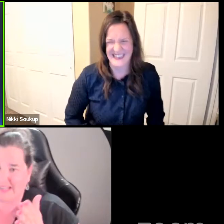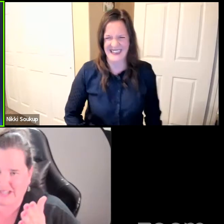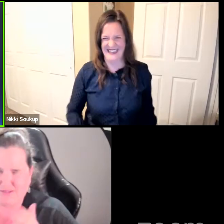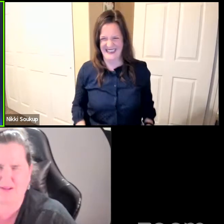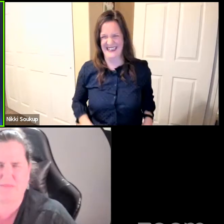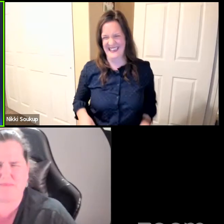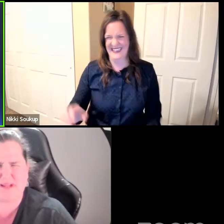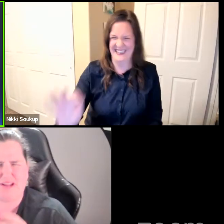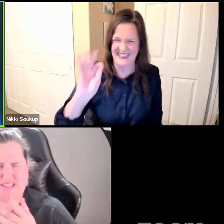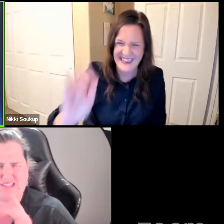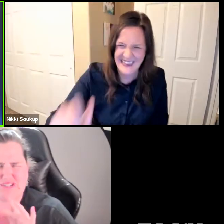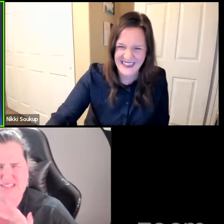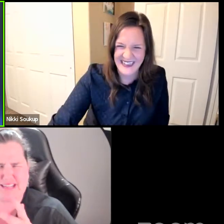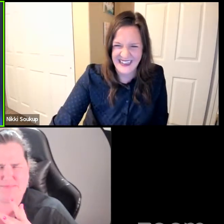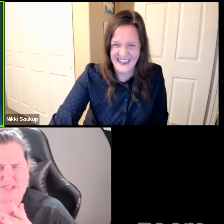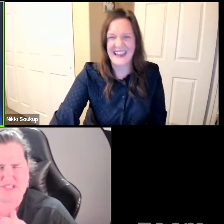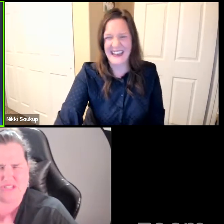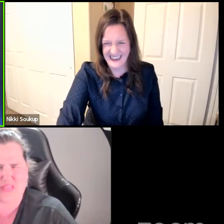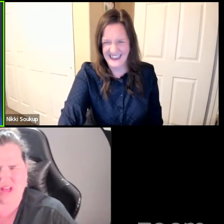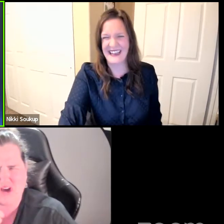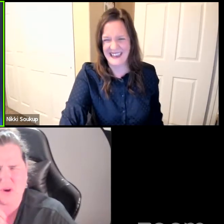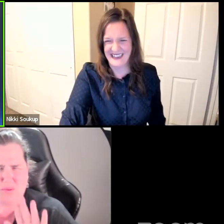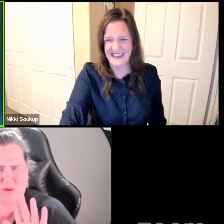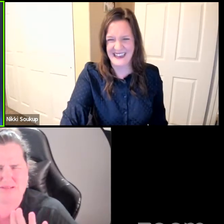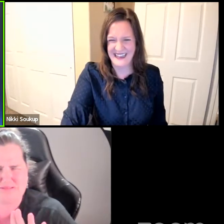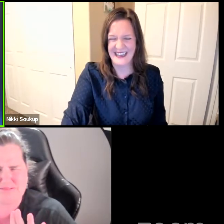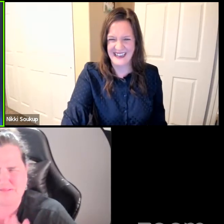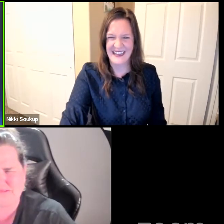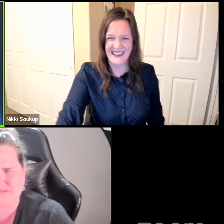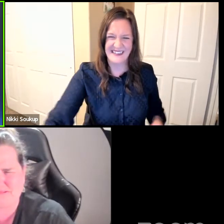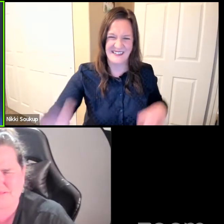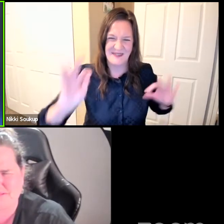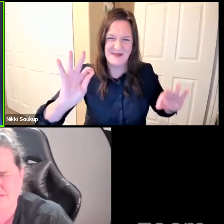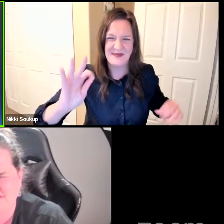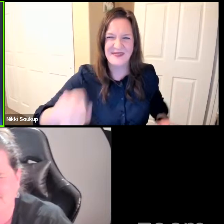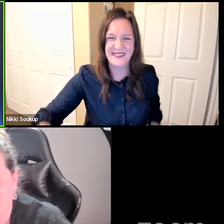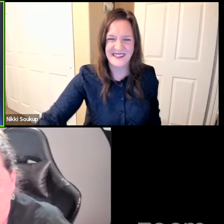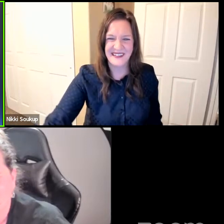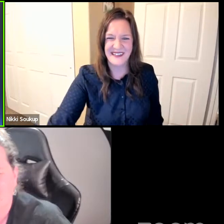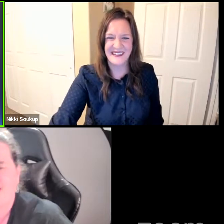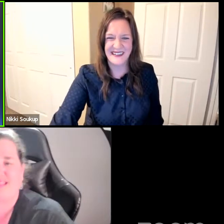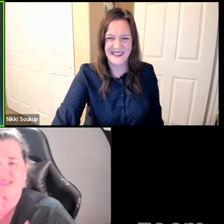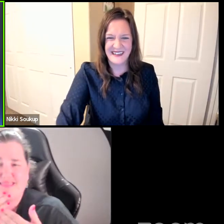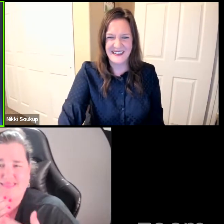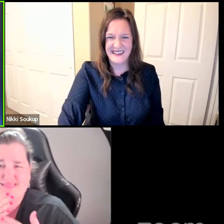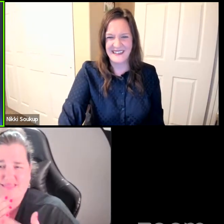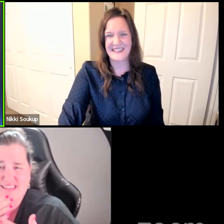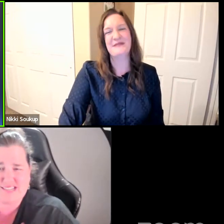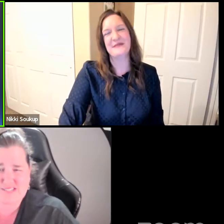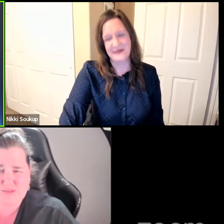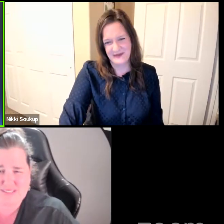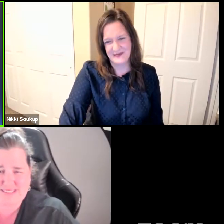We're checking that your power didn't go out again. This is Katie. No, I'm here, but my internet's just running slow.